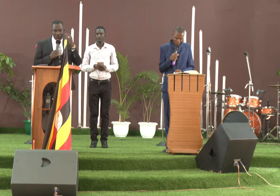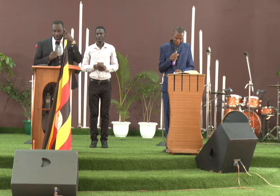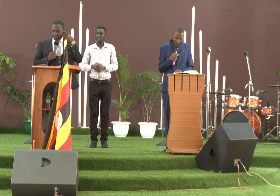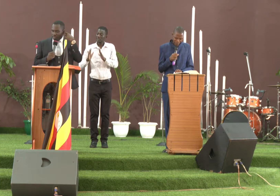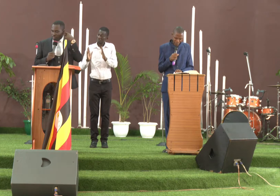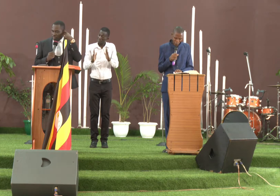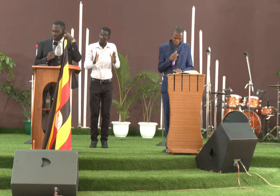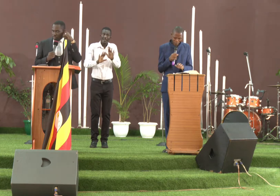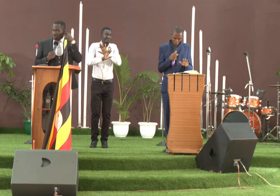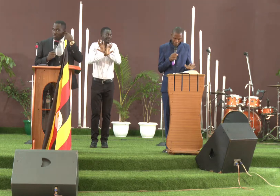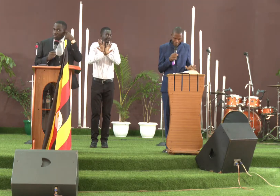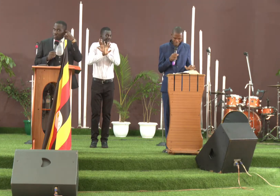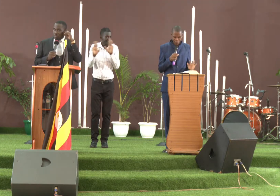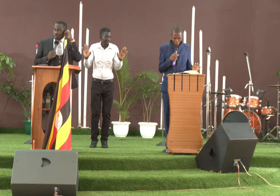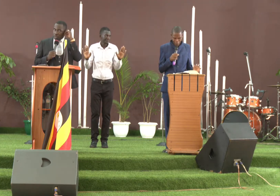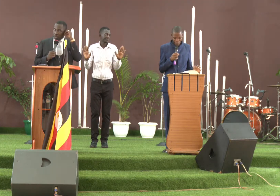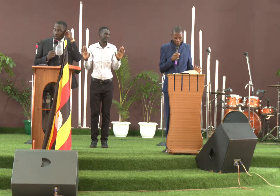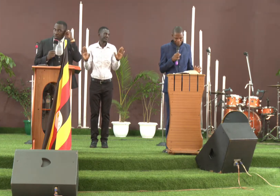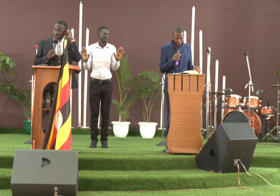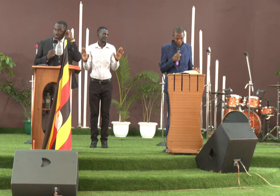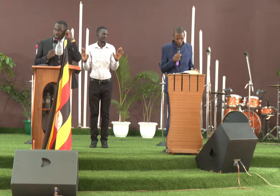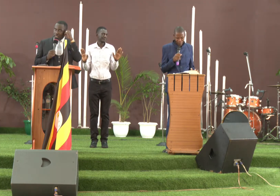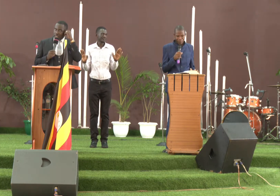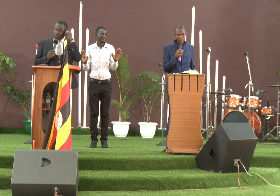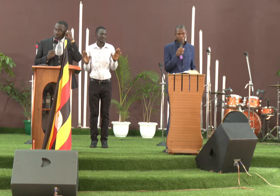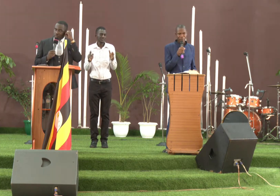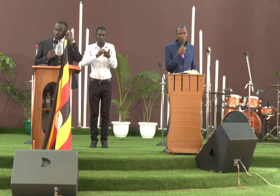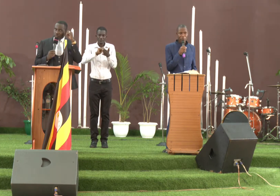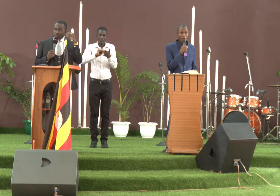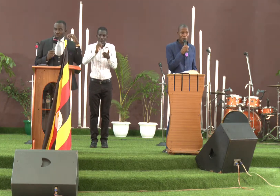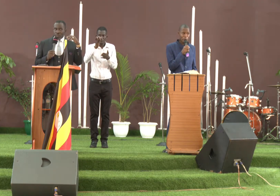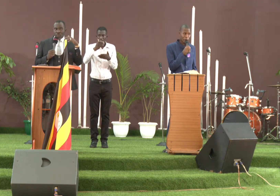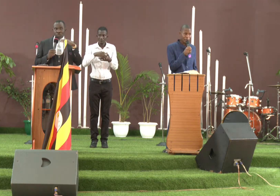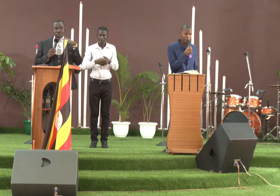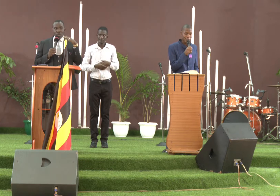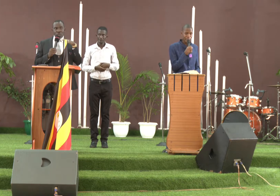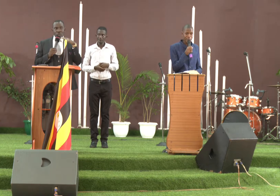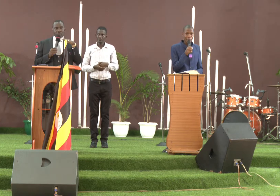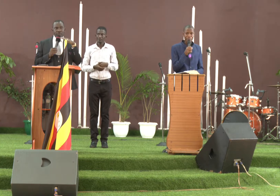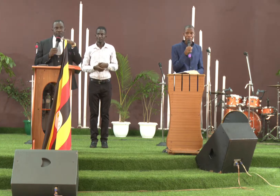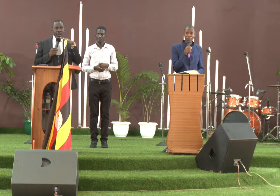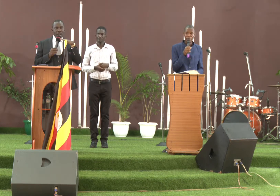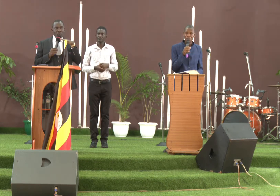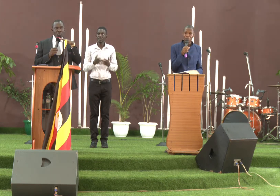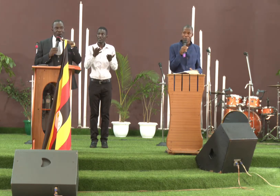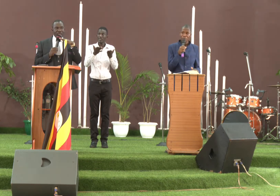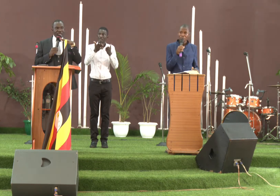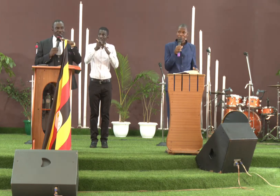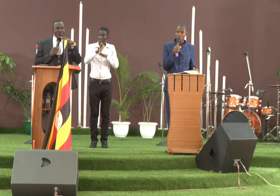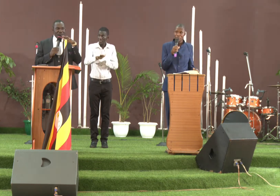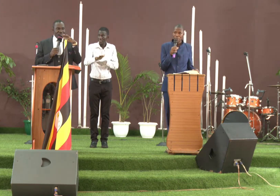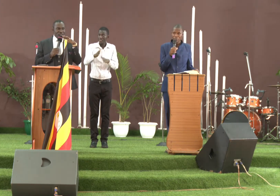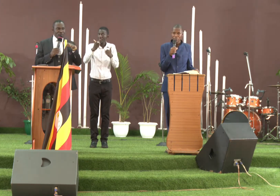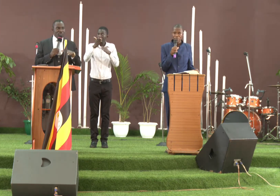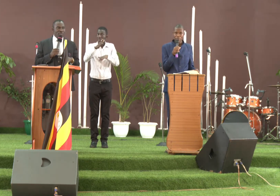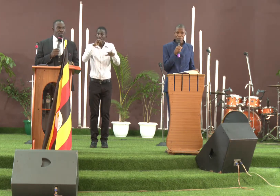ne kigwa. It was appointed and finished. Wandika na kino. You can also note this. Okufa kwayingira